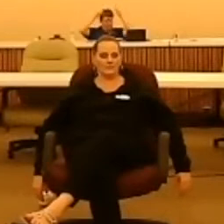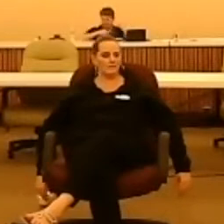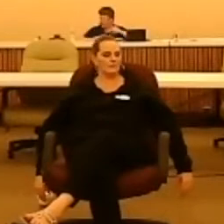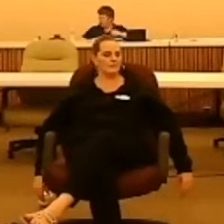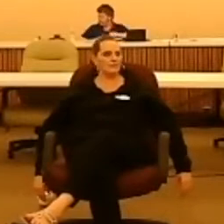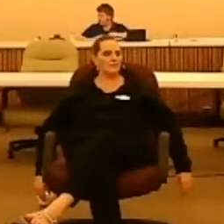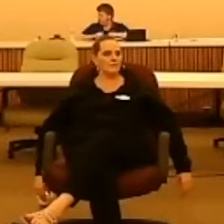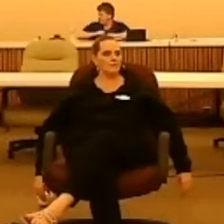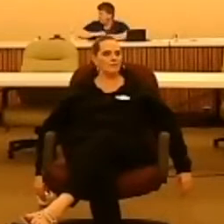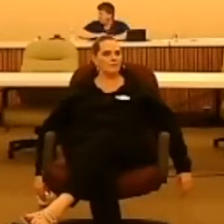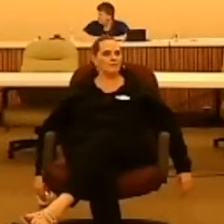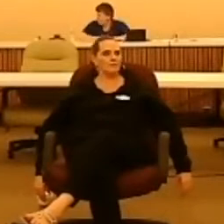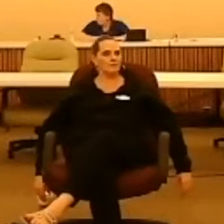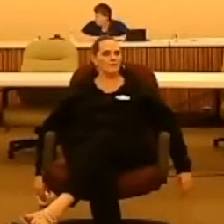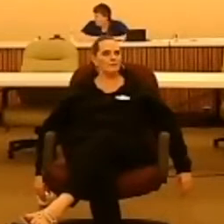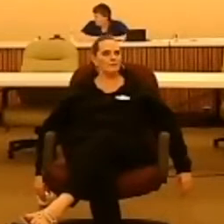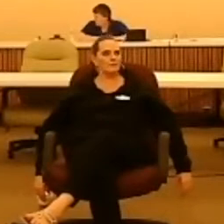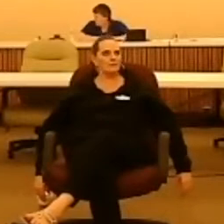Is that quick enough?